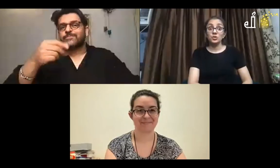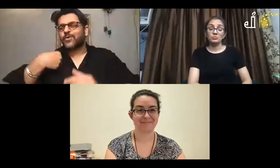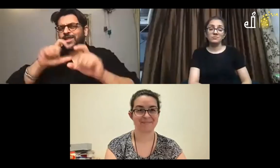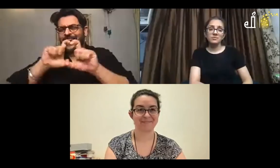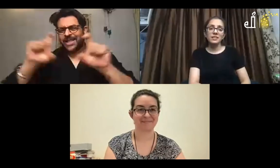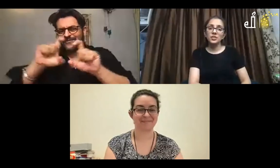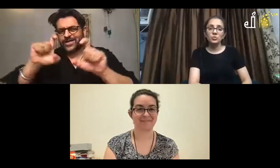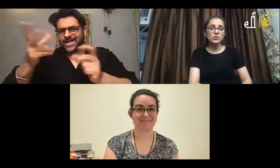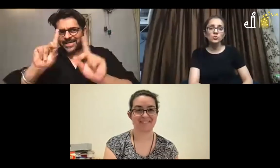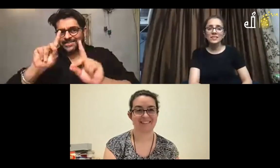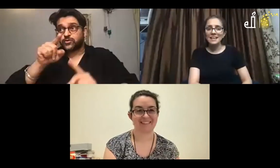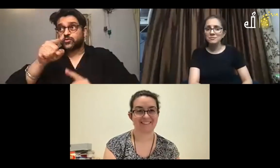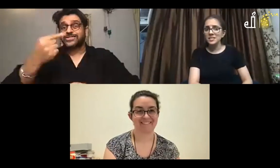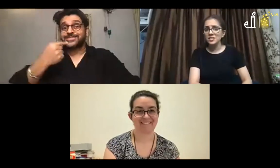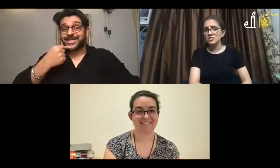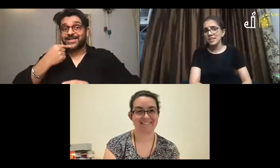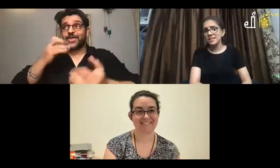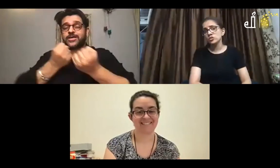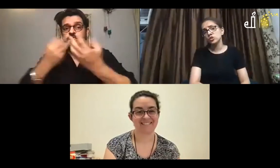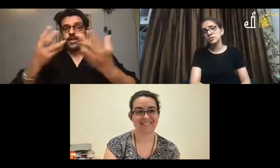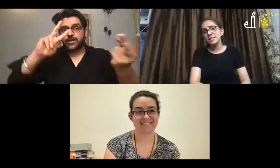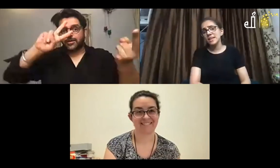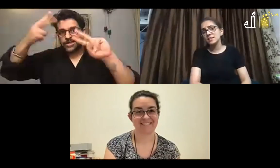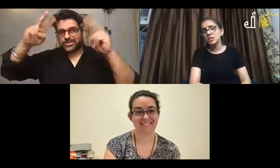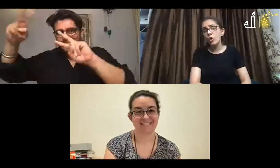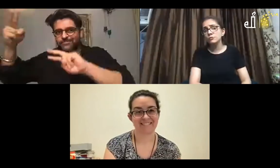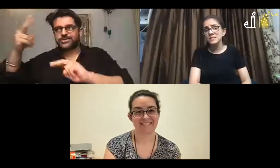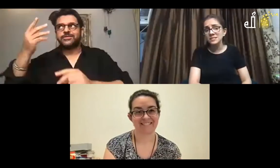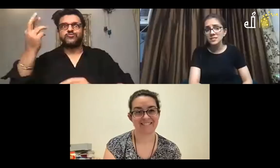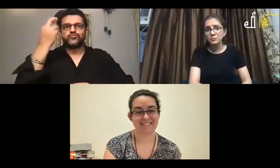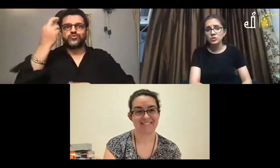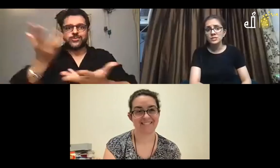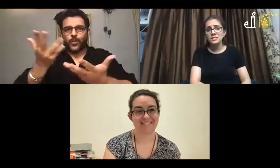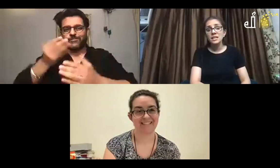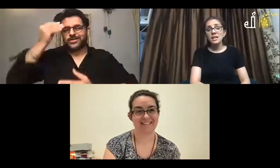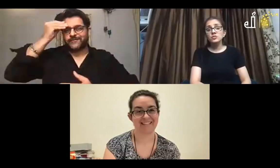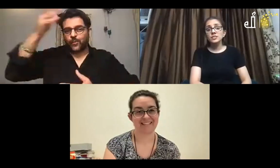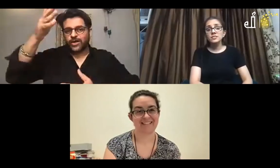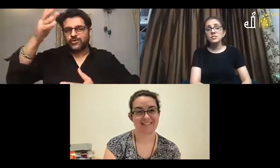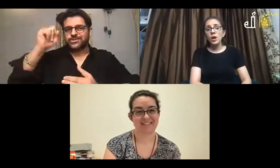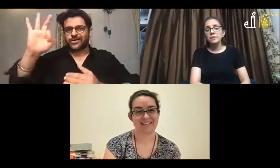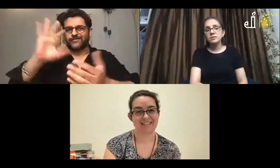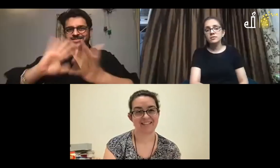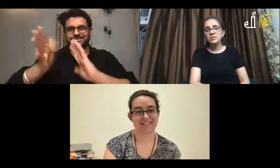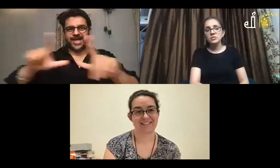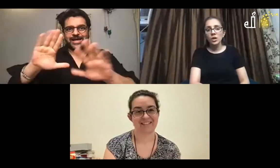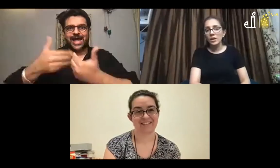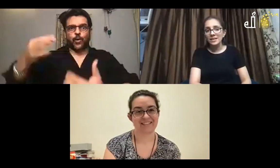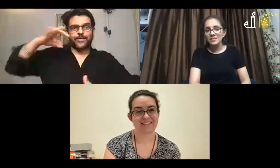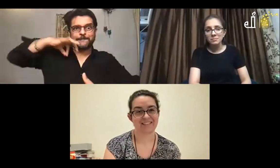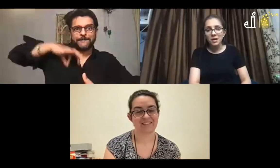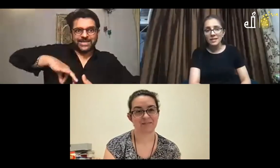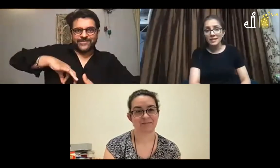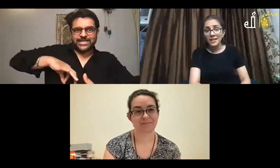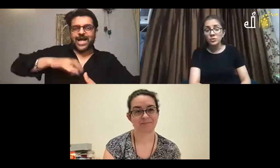Thank you. Thank you. I just want to clarify here again. So you said that a lot of misconceptions, the reasons why, because there's no